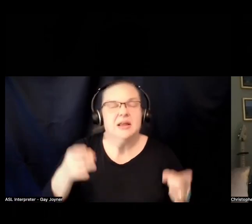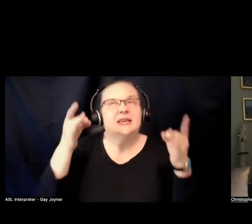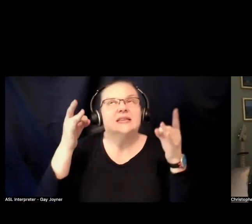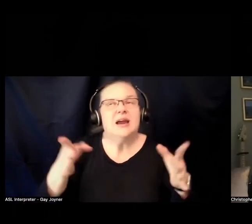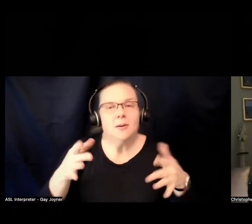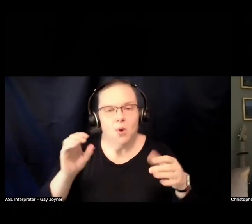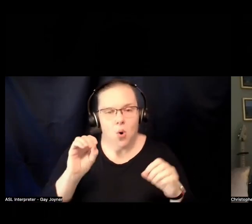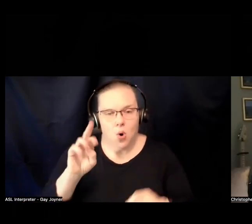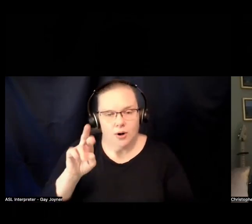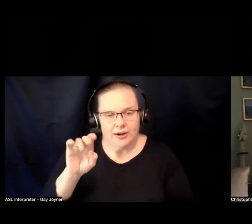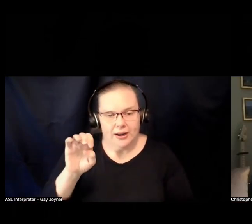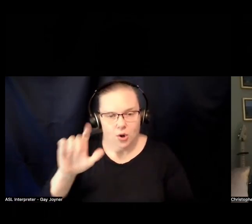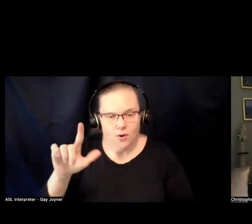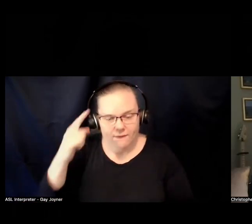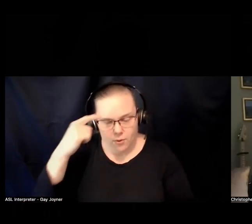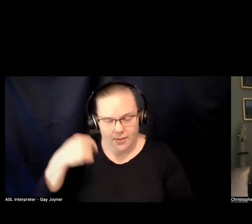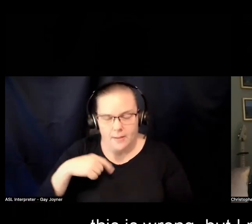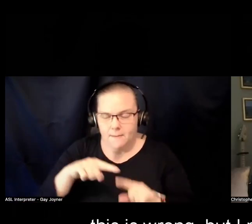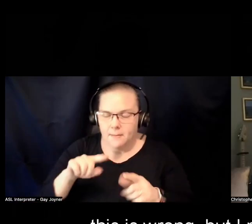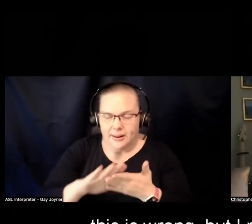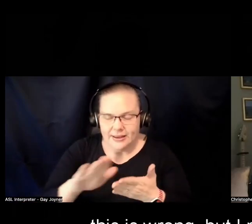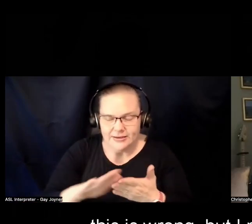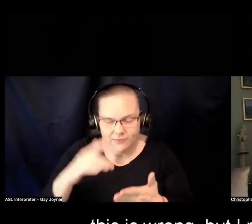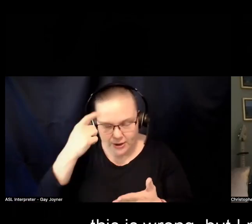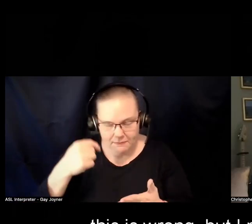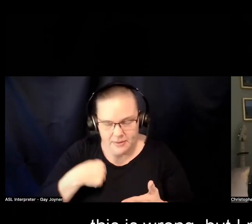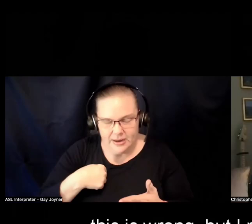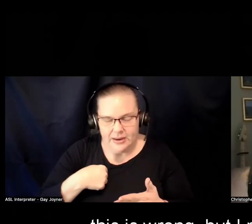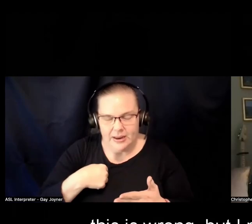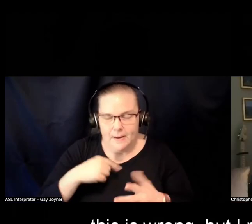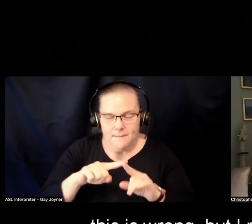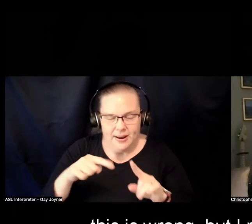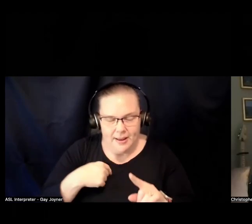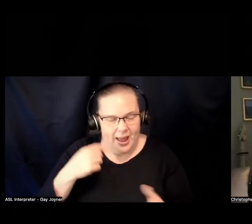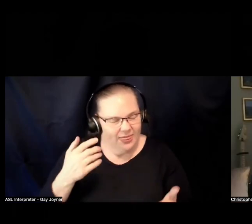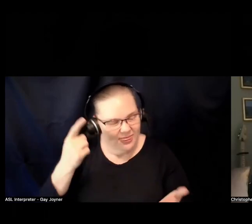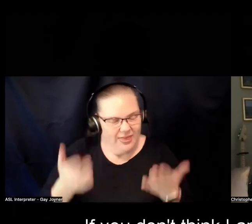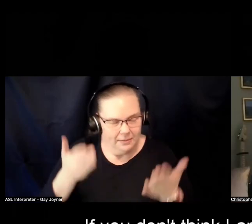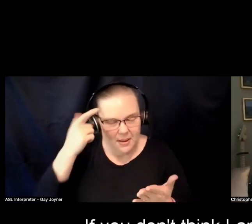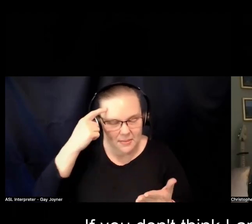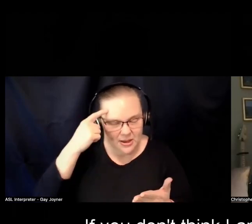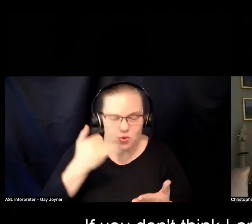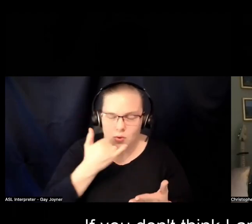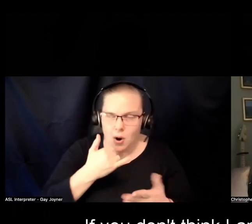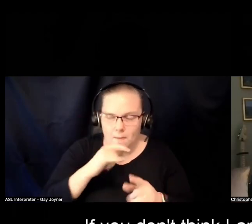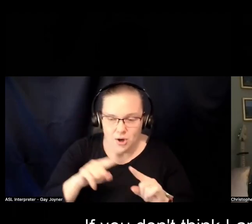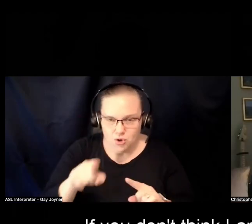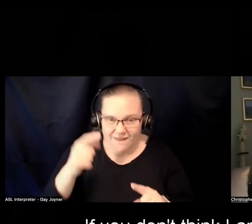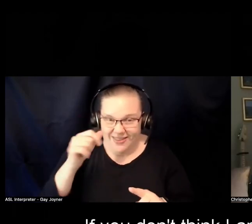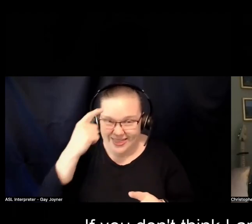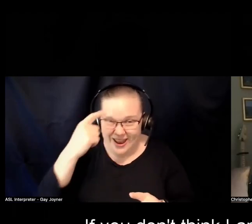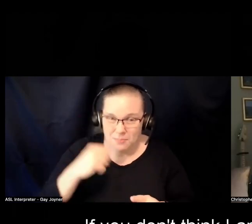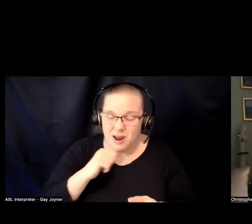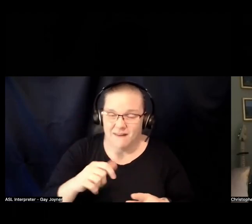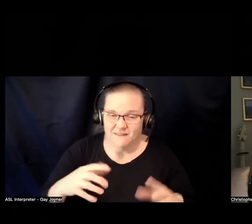man." She goes on, "Please forgive me. Maybe all this is wrong, but I plead with you, finish this. If you don't think I am fit to